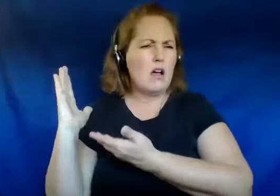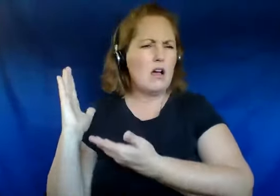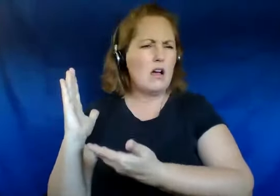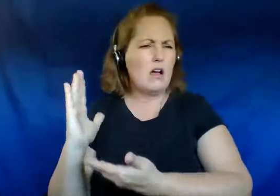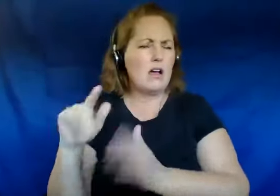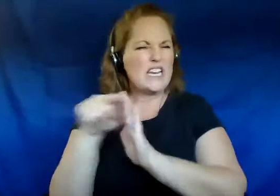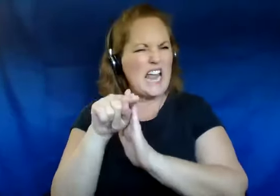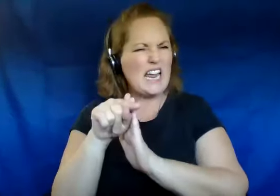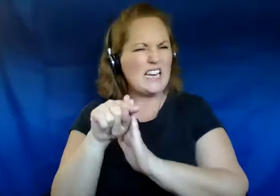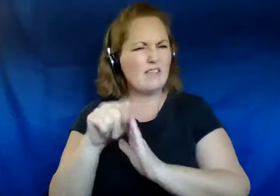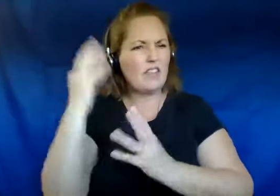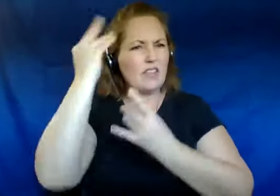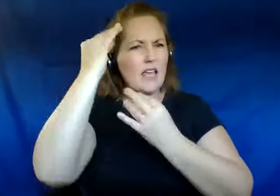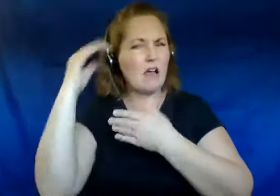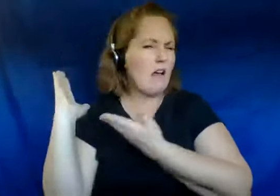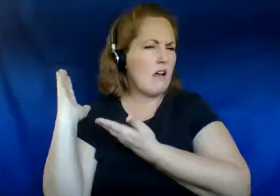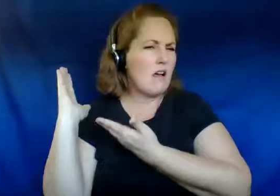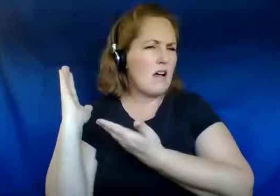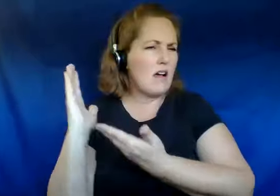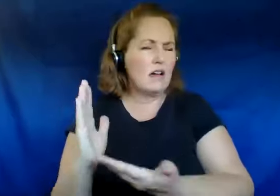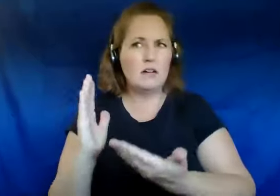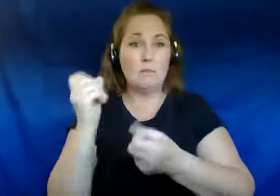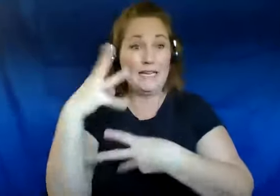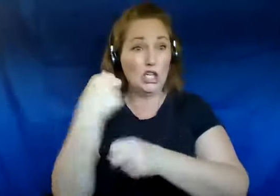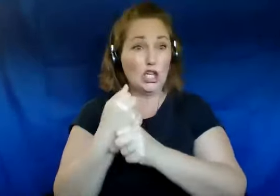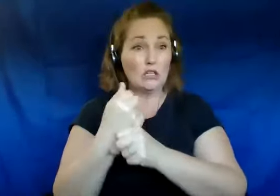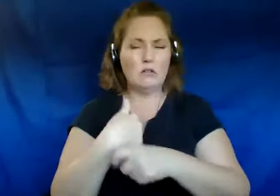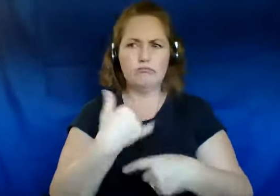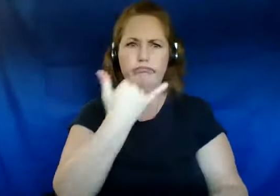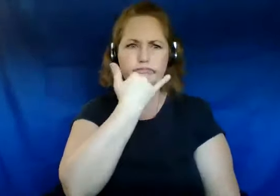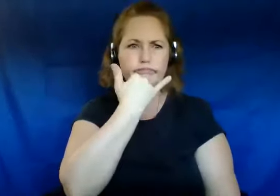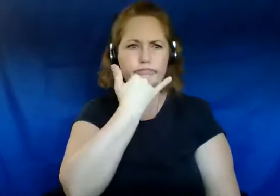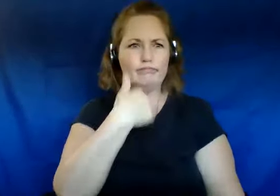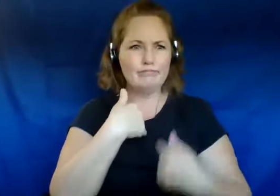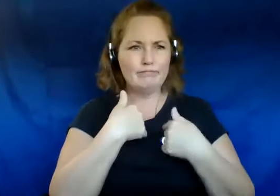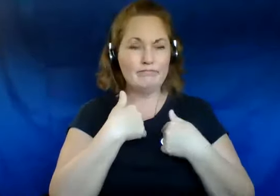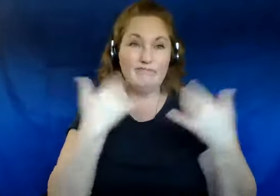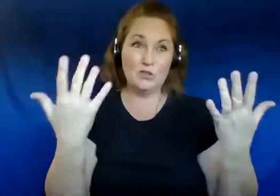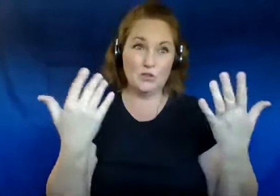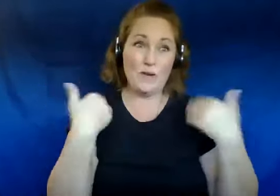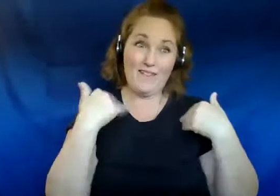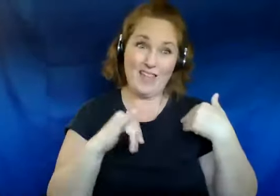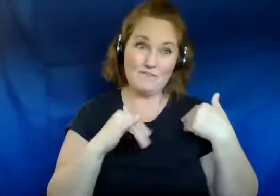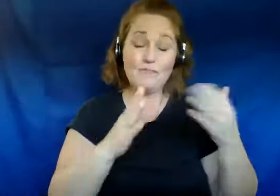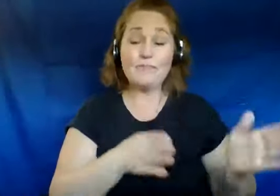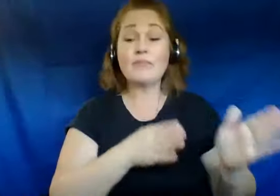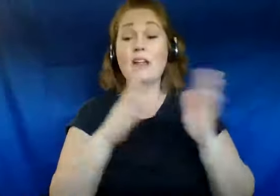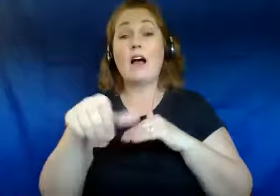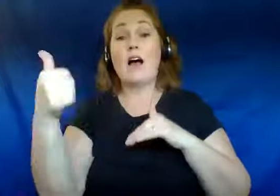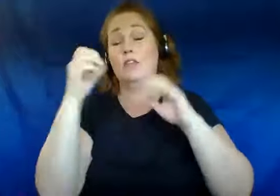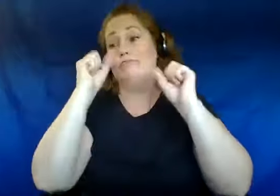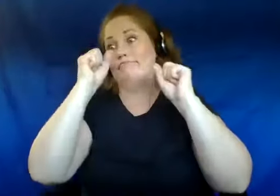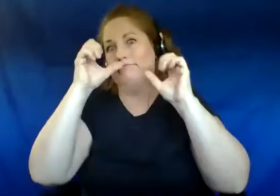was wrong. And so today we have that. The other amazing miracle